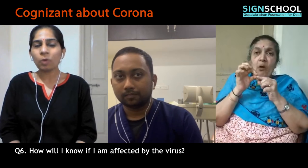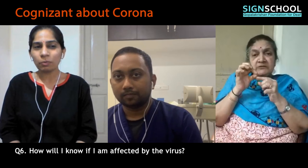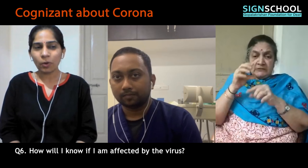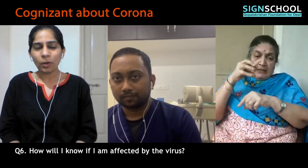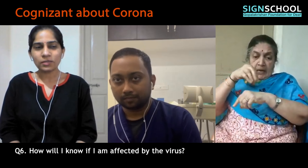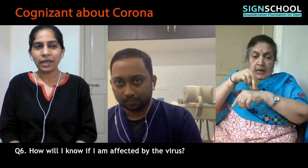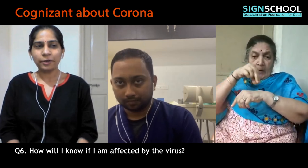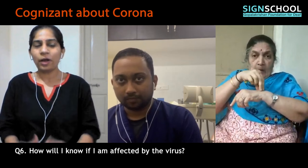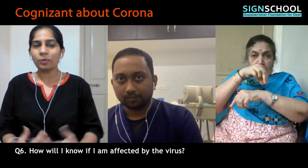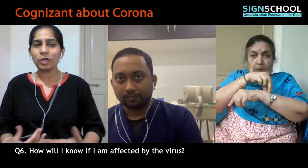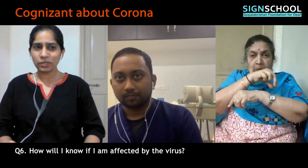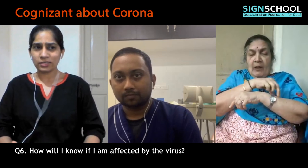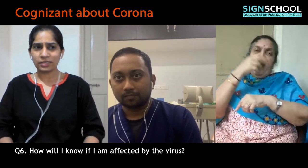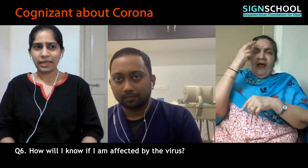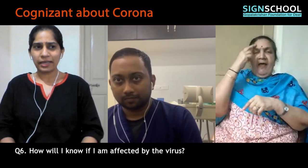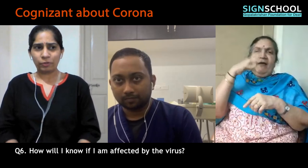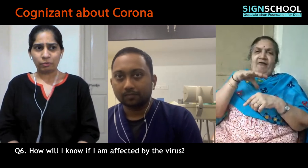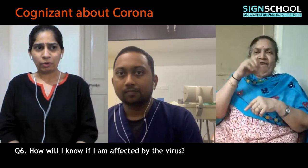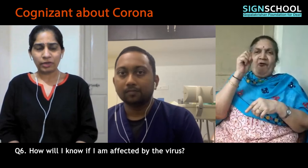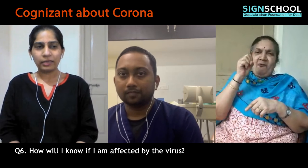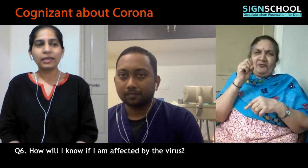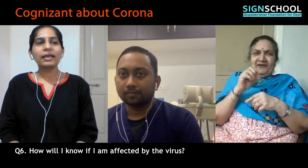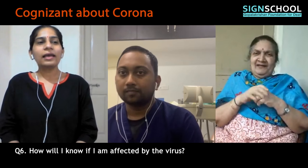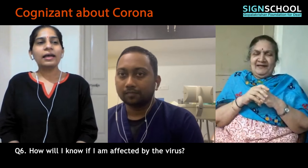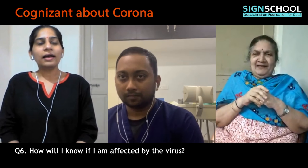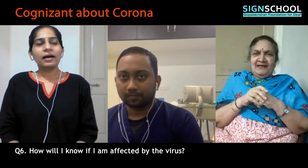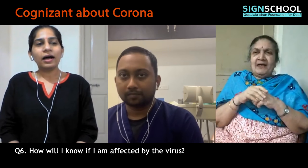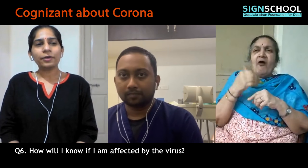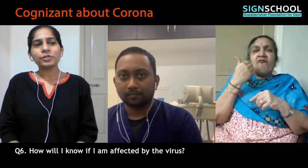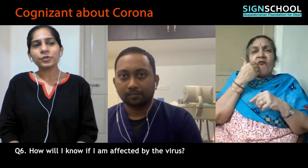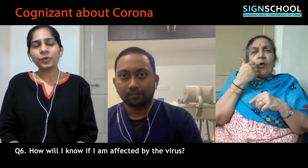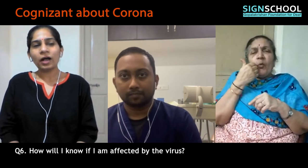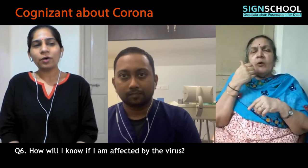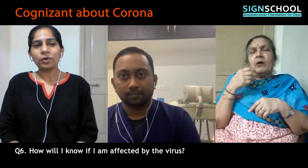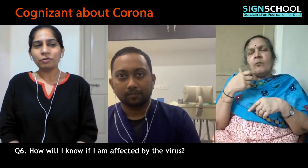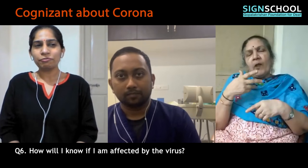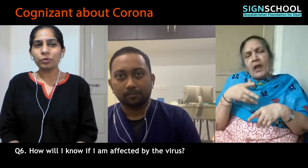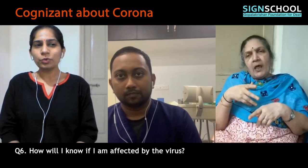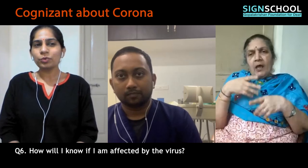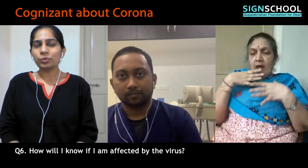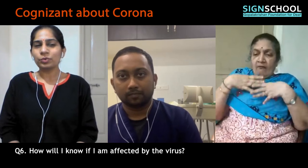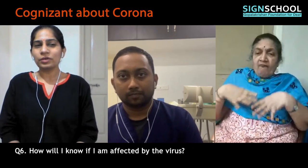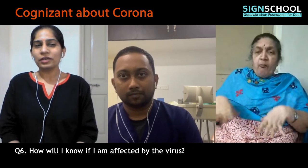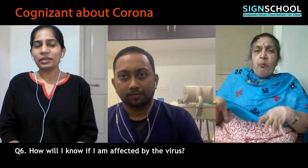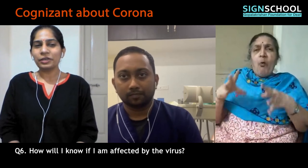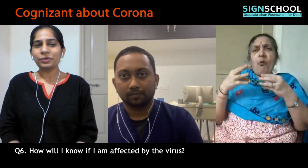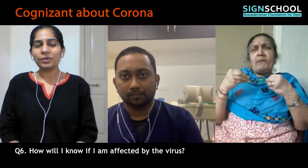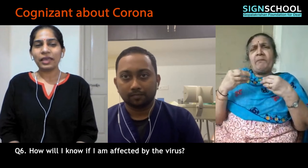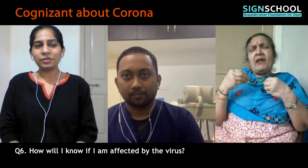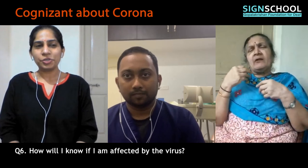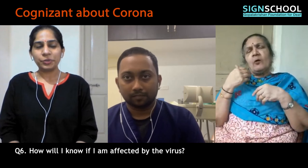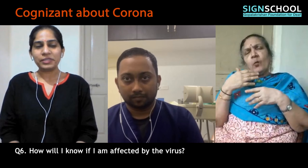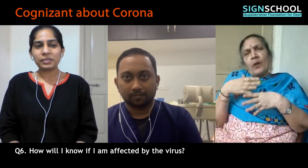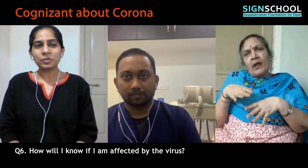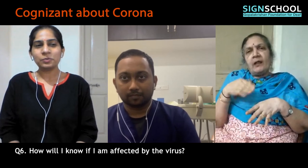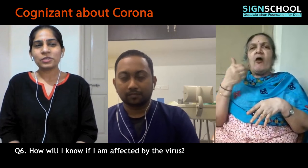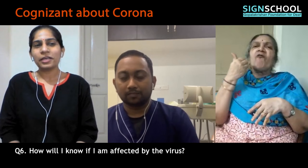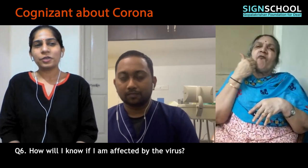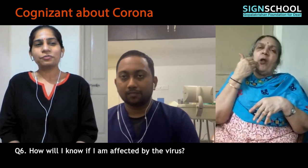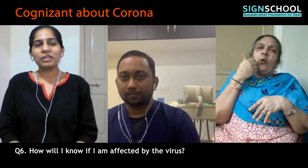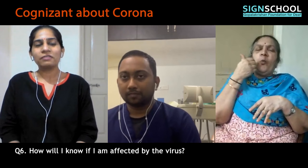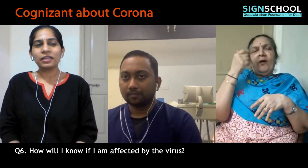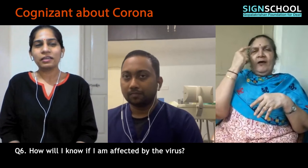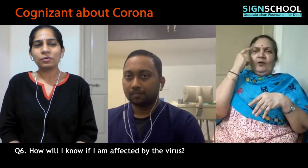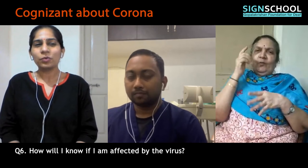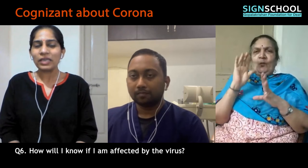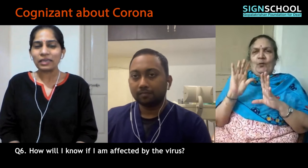or smallpox. I know how it looks like on the body. I also know how a flu, can show its symptoms,